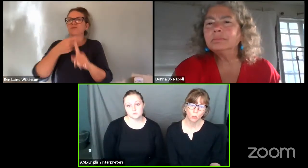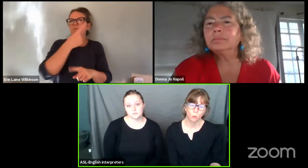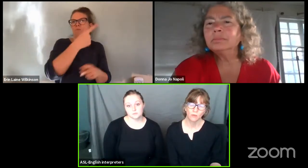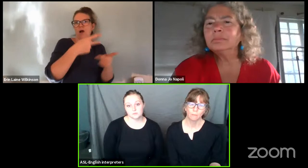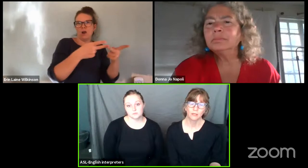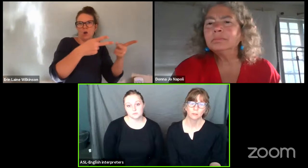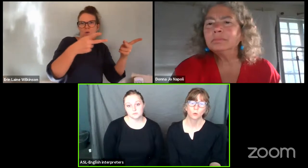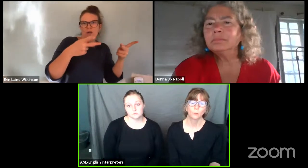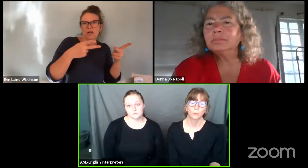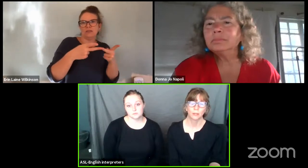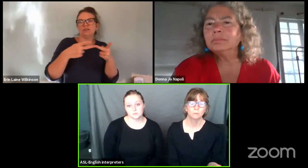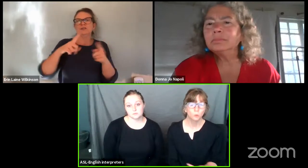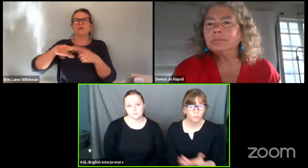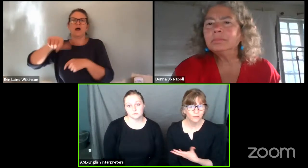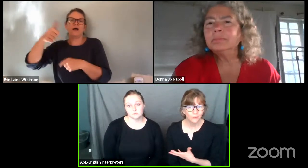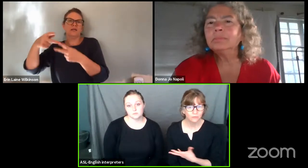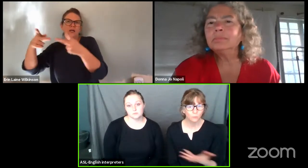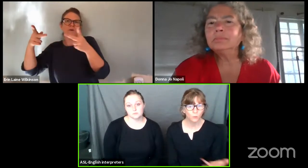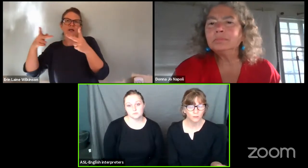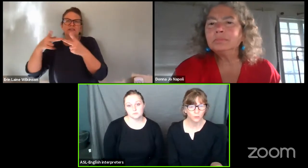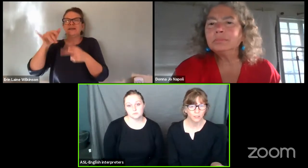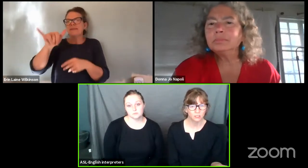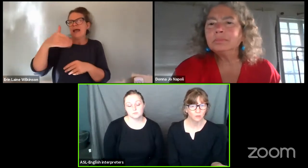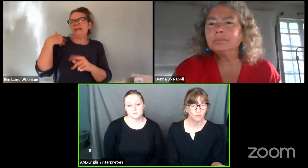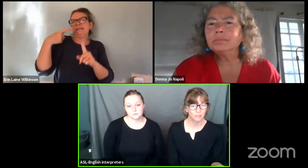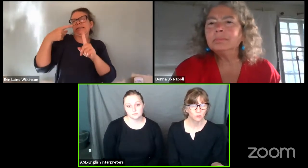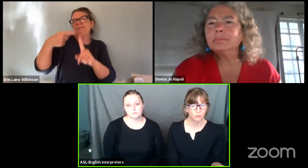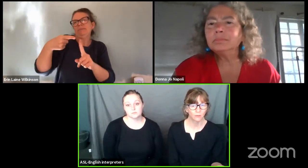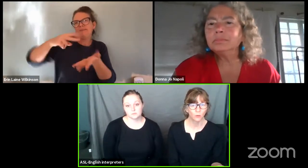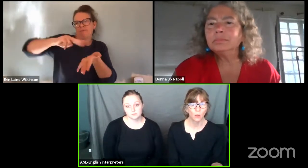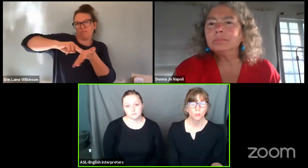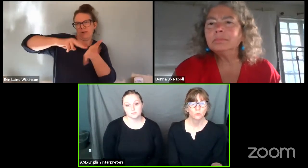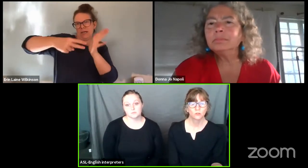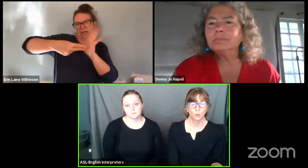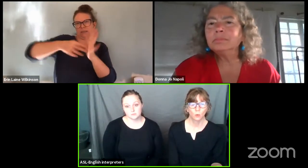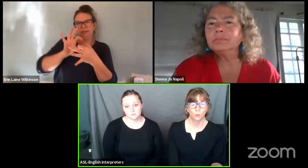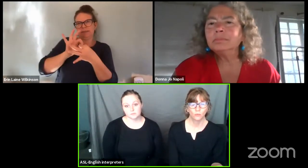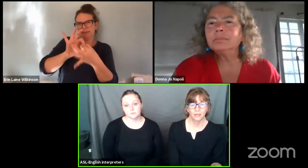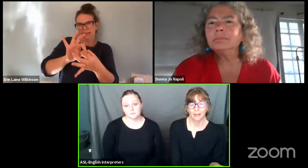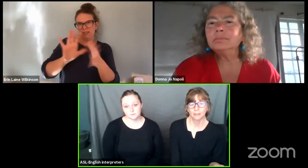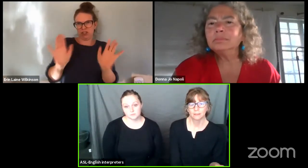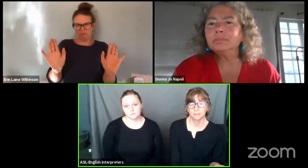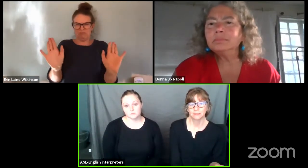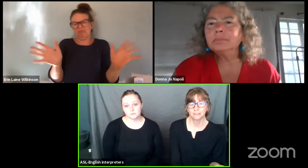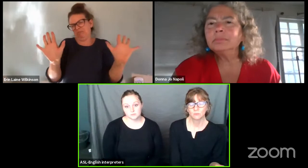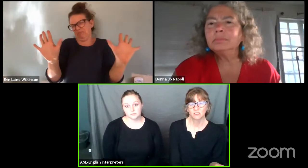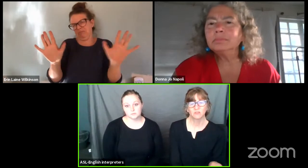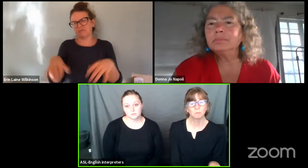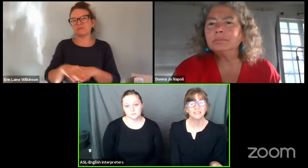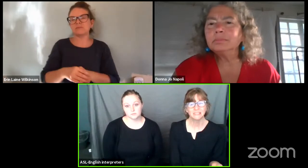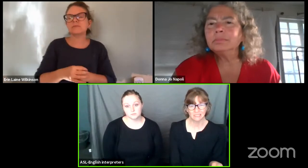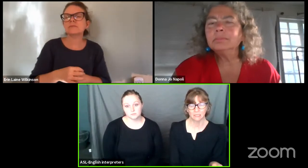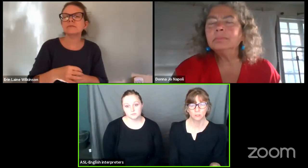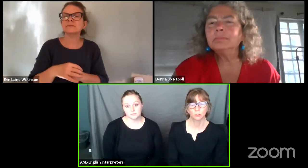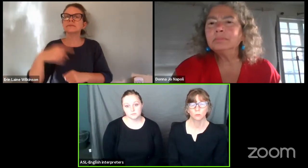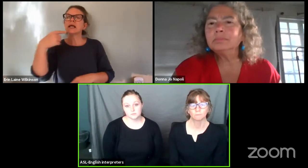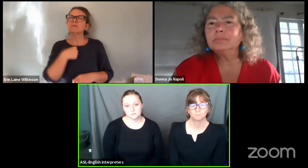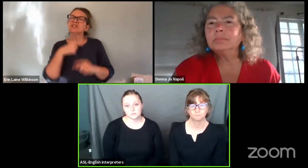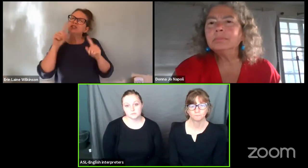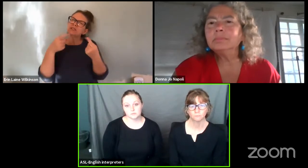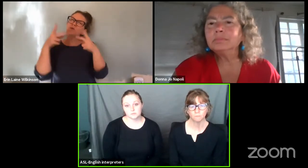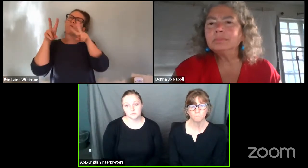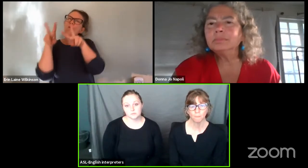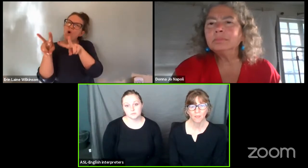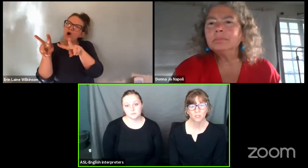could show them that incorporated movement right from one location of space to another, so that had a specific meaning attached to